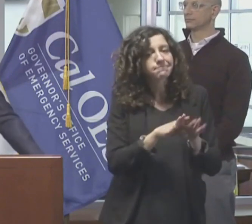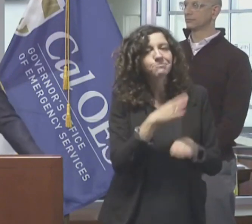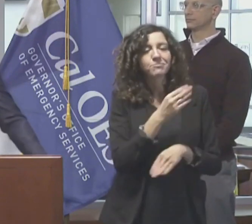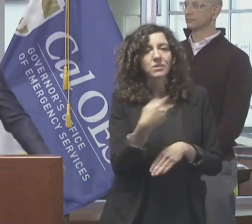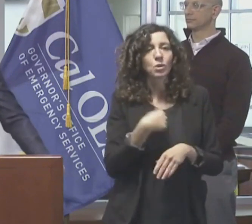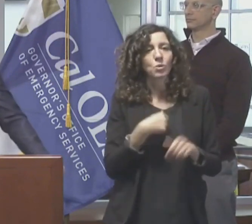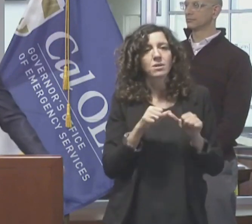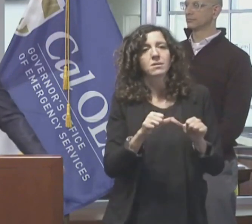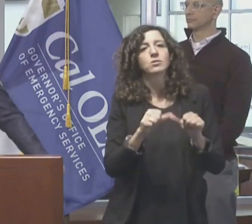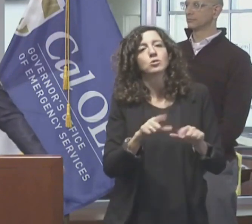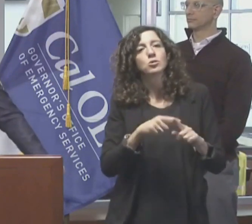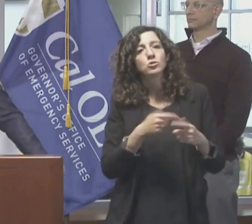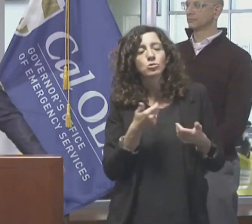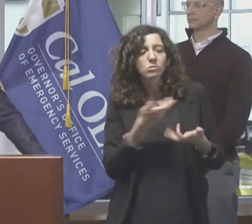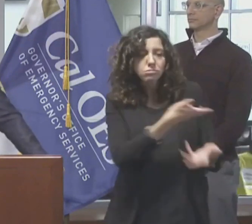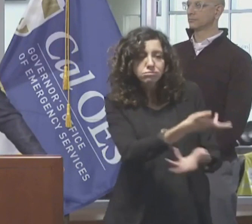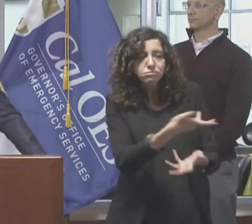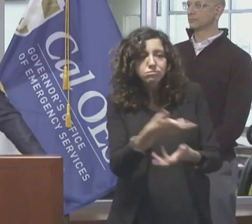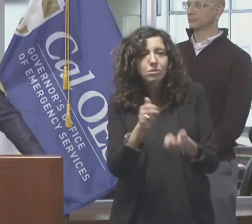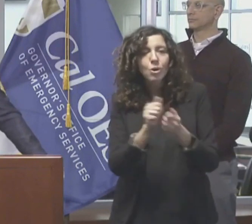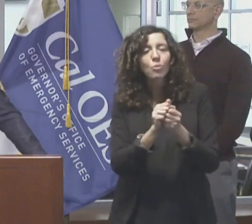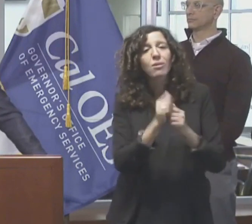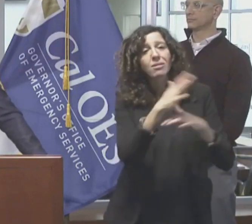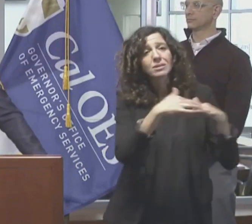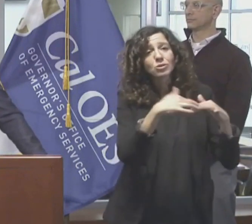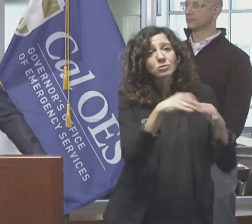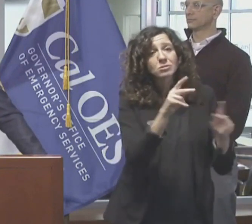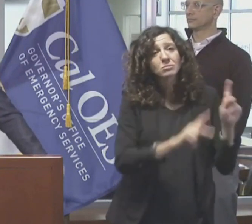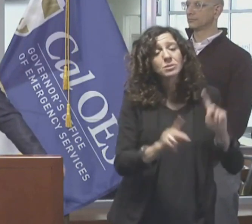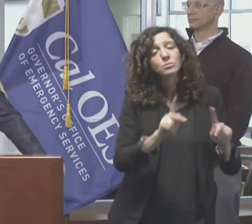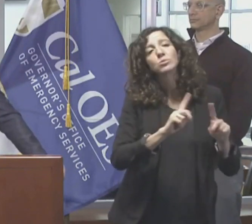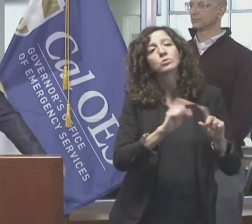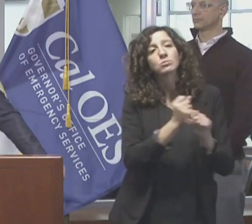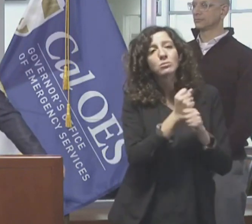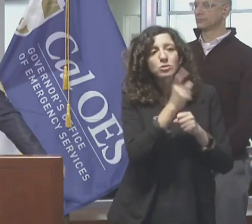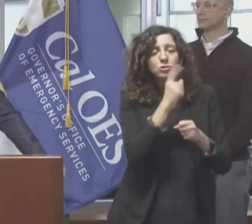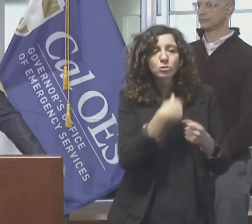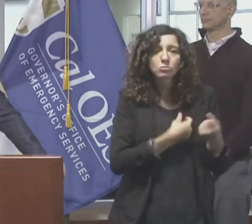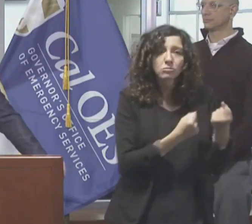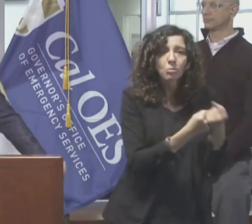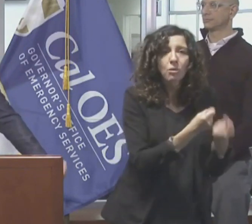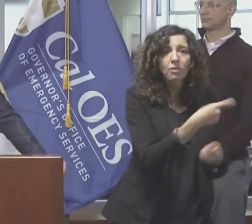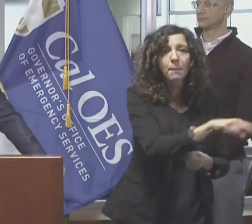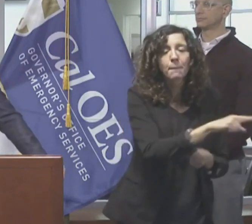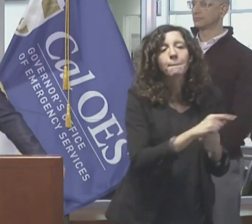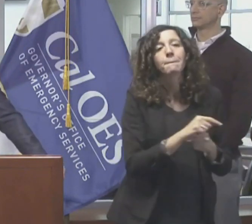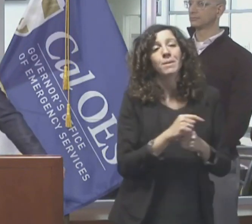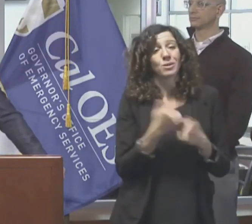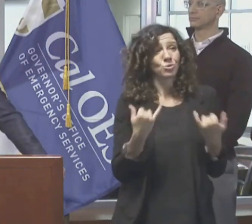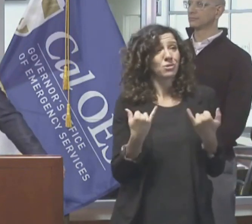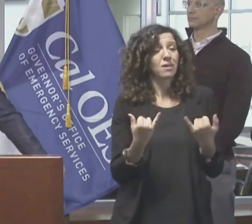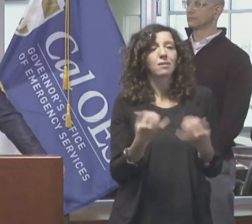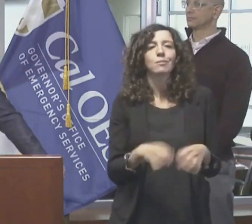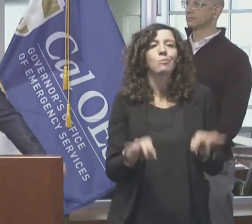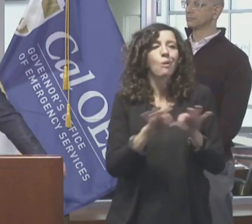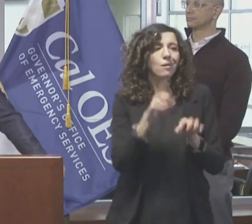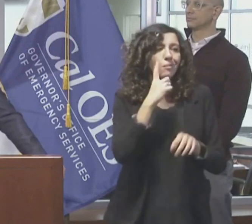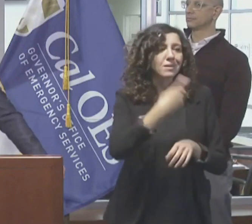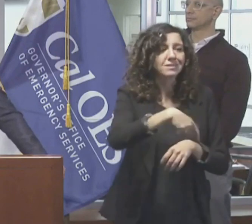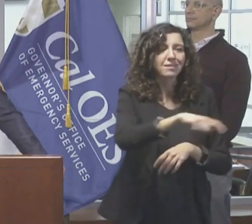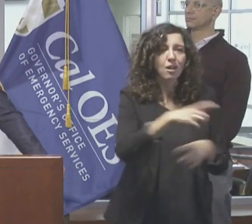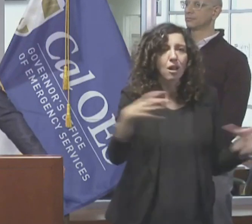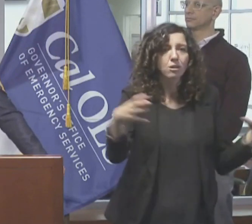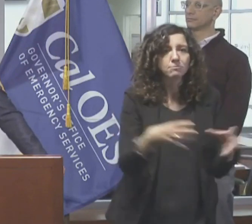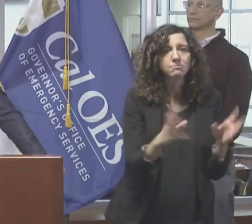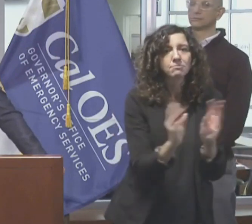are continuing to work with these tribal nations. And today is a very important day as they're all convening to tighten up